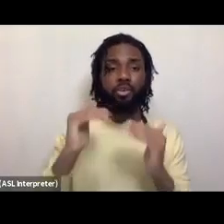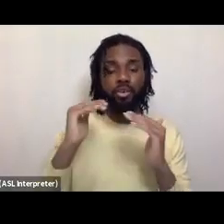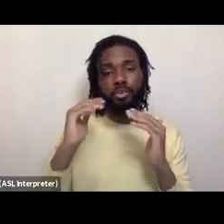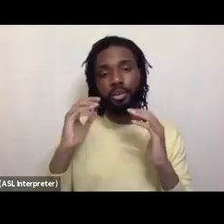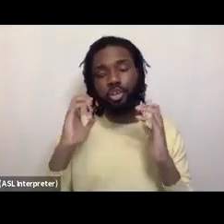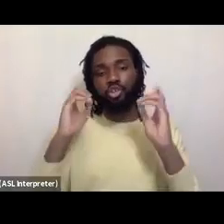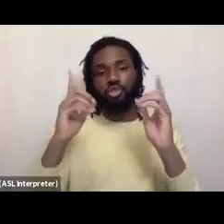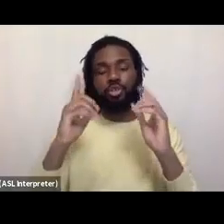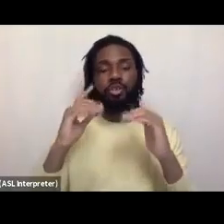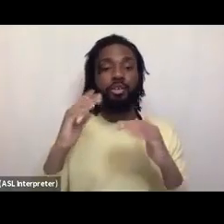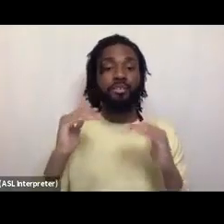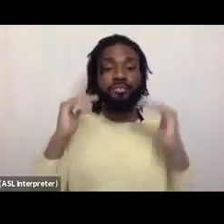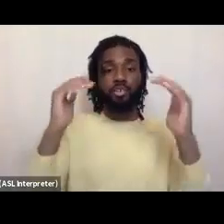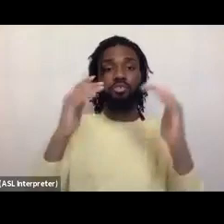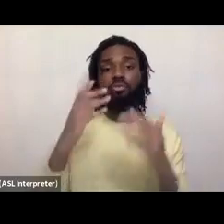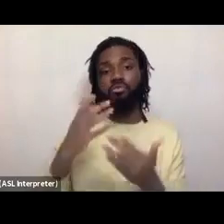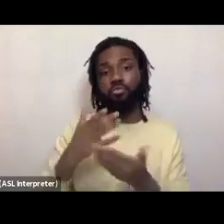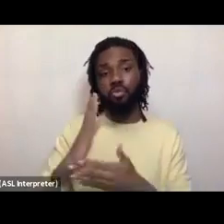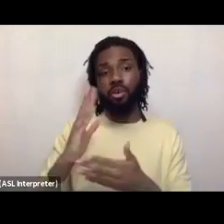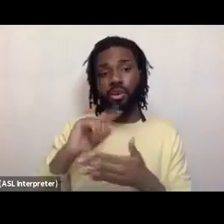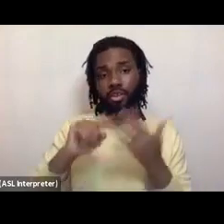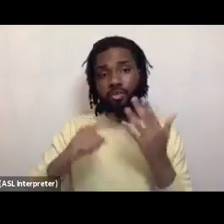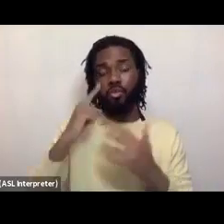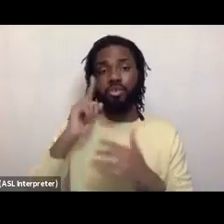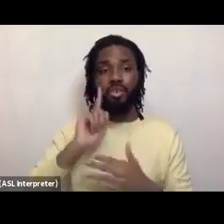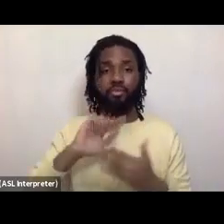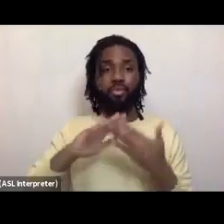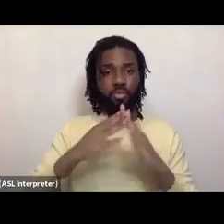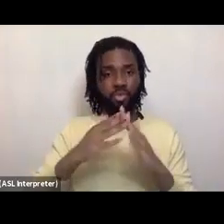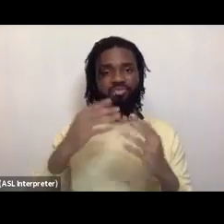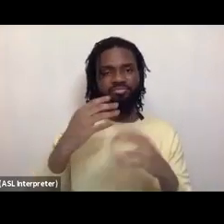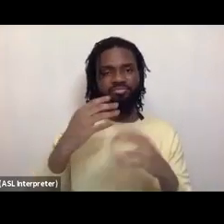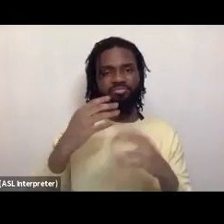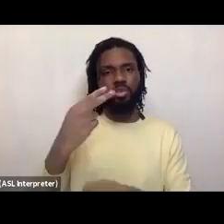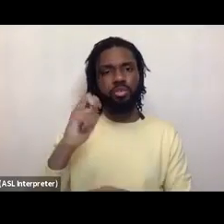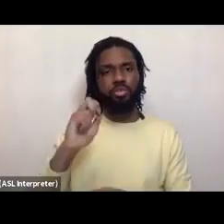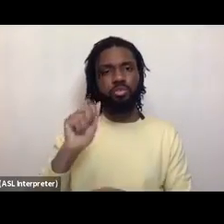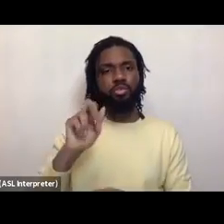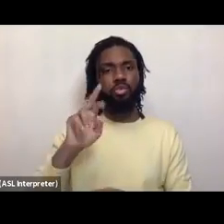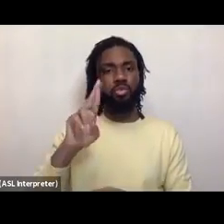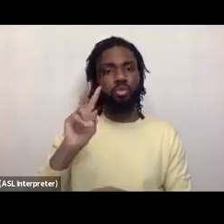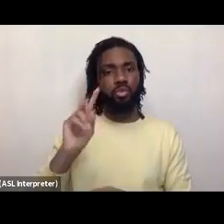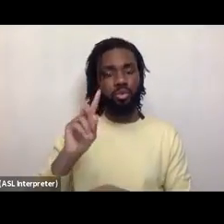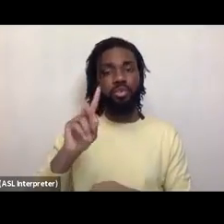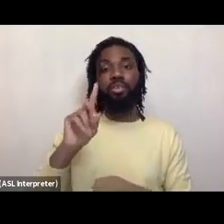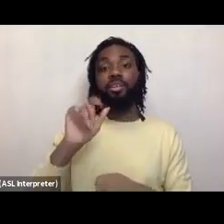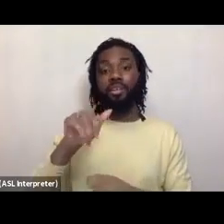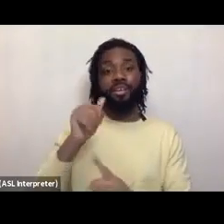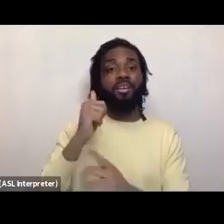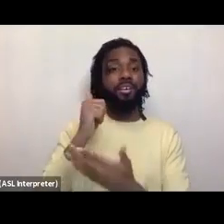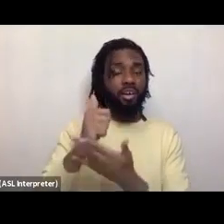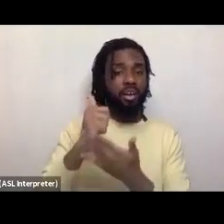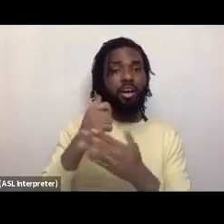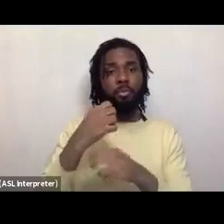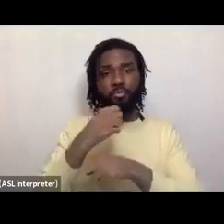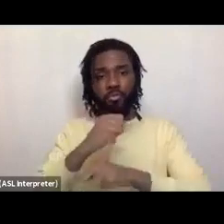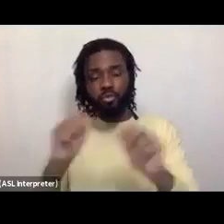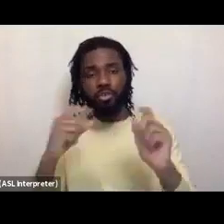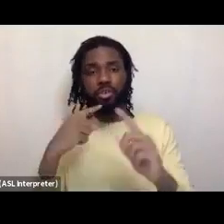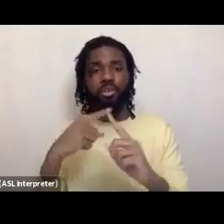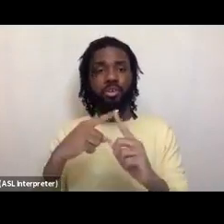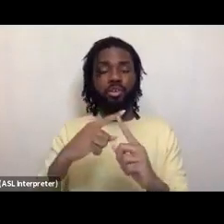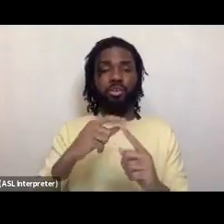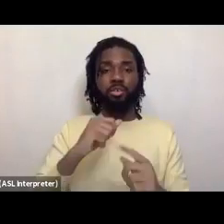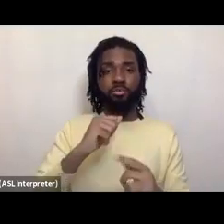communities, an organization that works to free and support formerly and